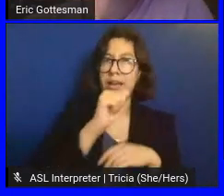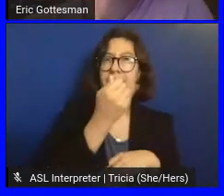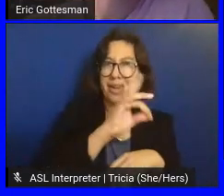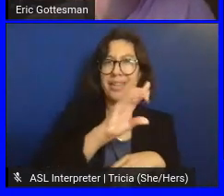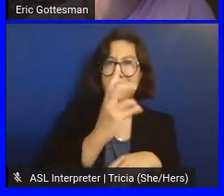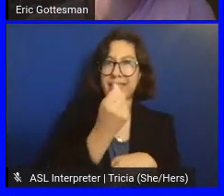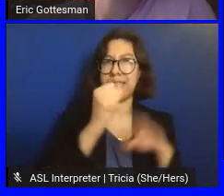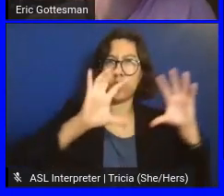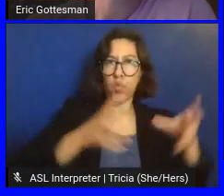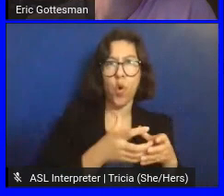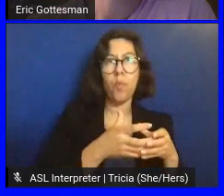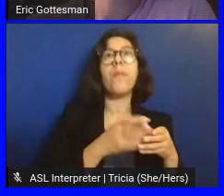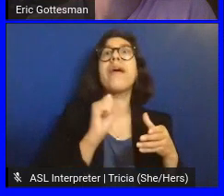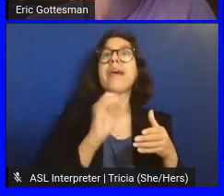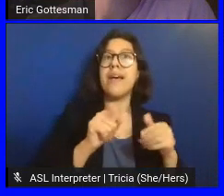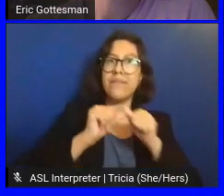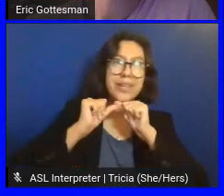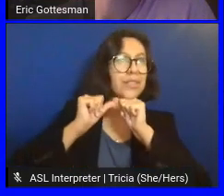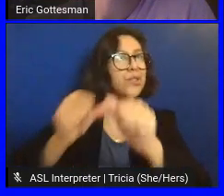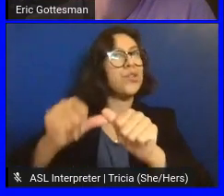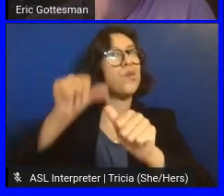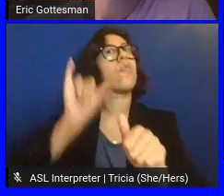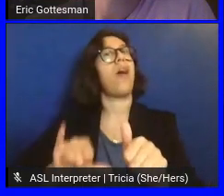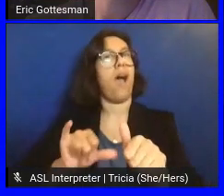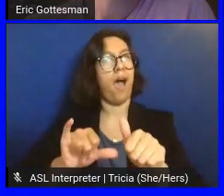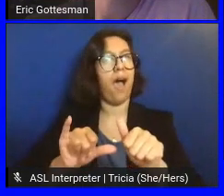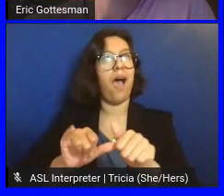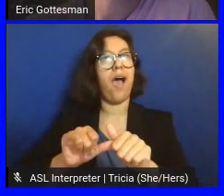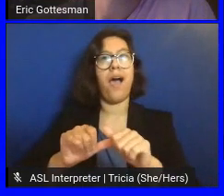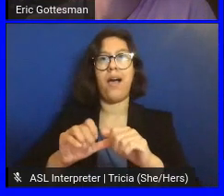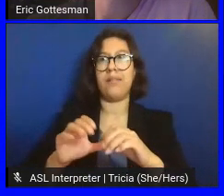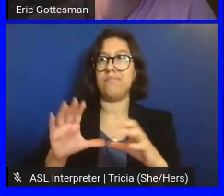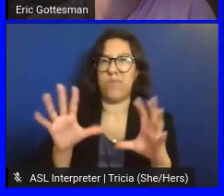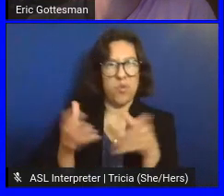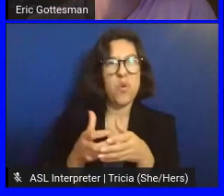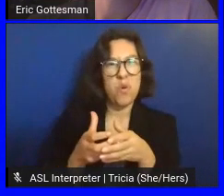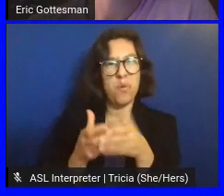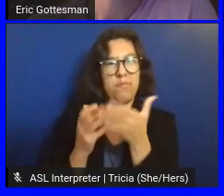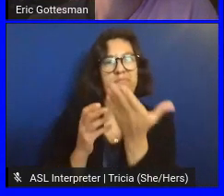And that brought us to the very real moment of the wide awakes,